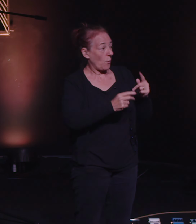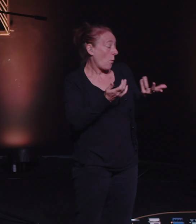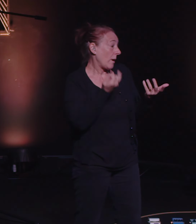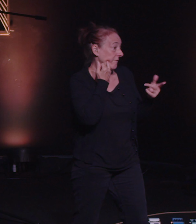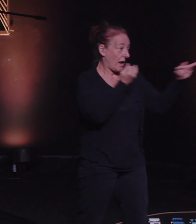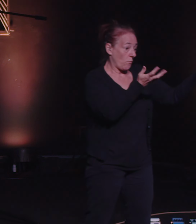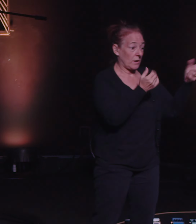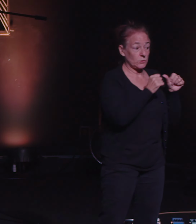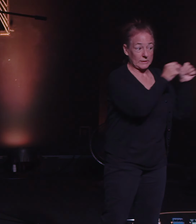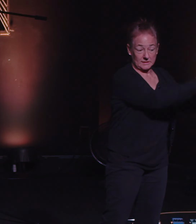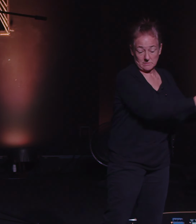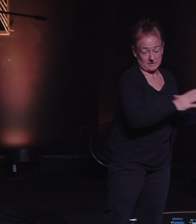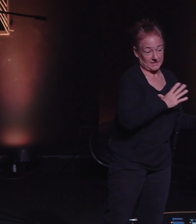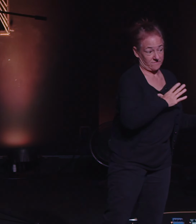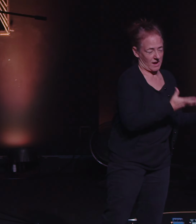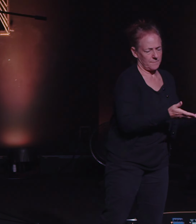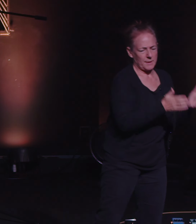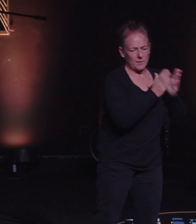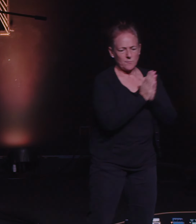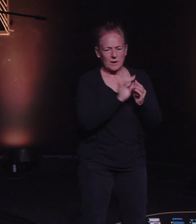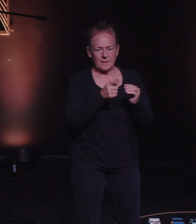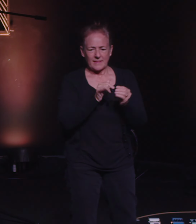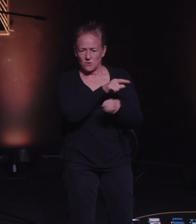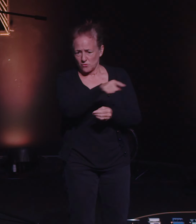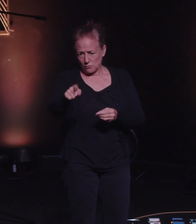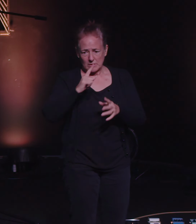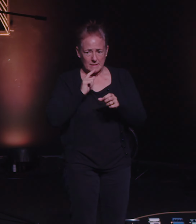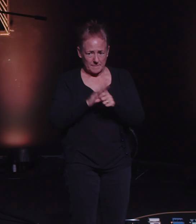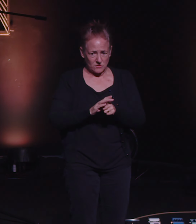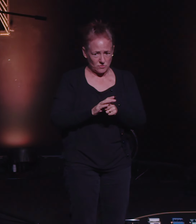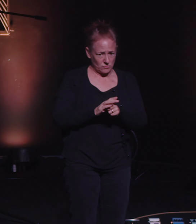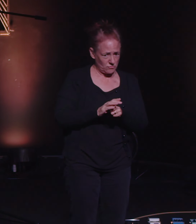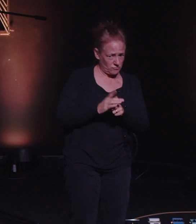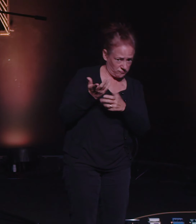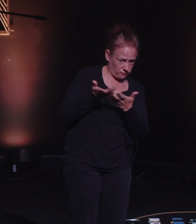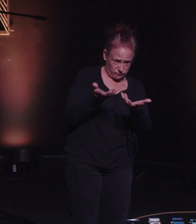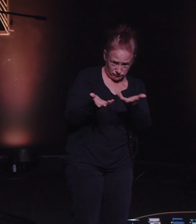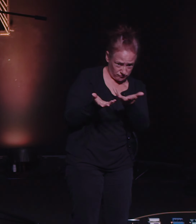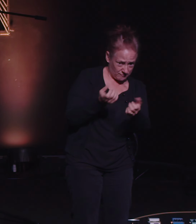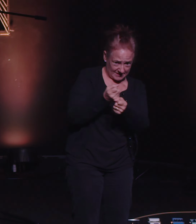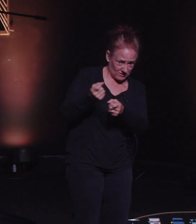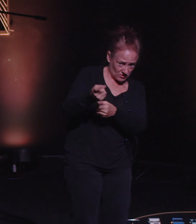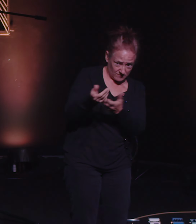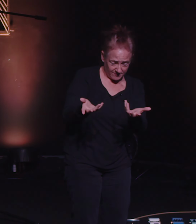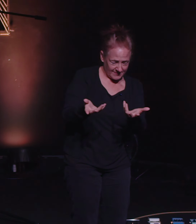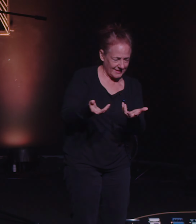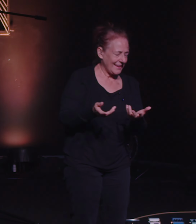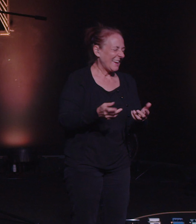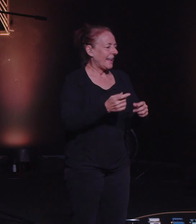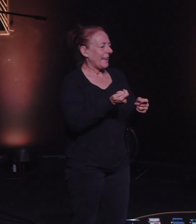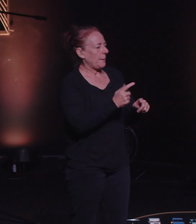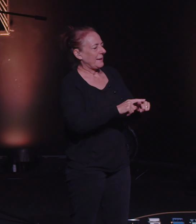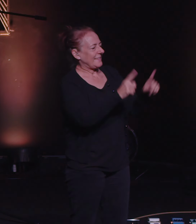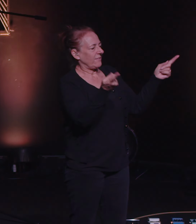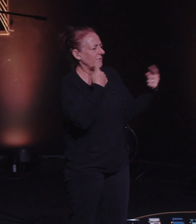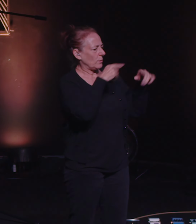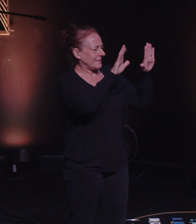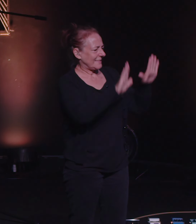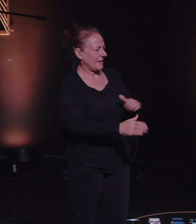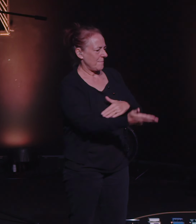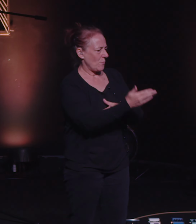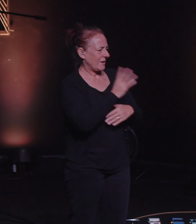16 want to do it again, that's great too. But be praying about if that's something that you would commit to and God would do for you. Again, I get this is a little bit different for a Sunday morning